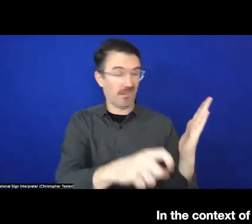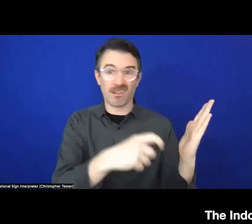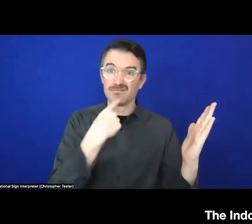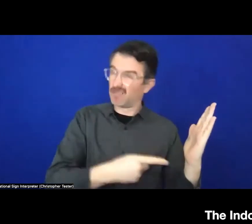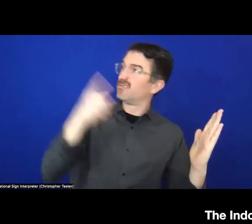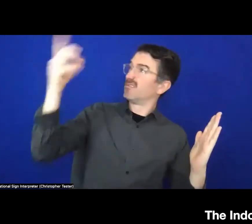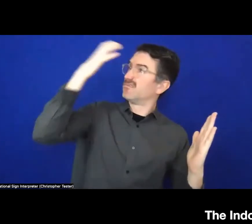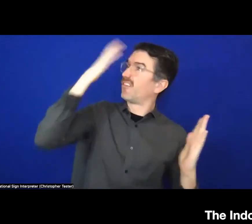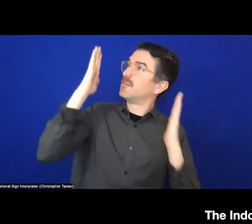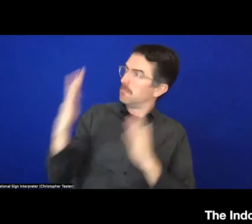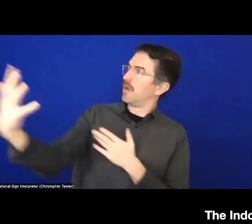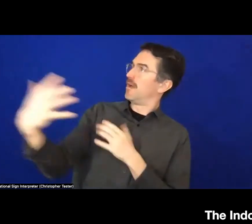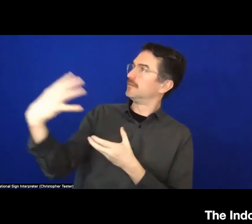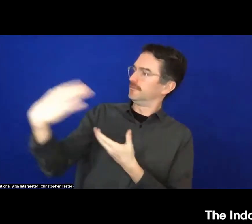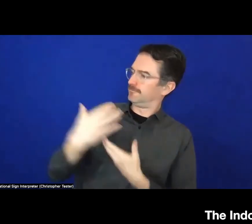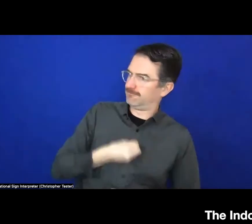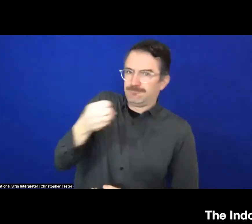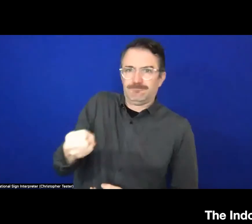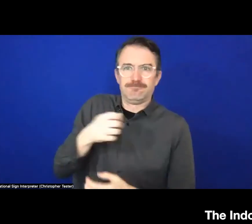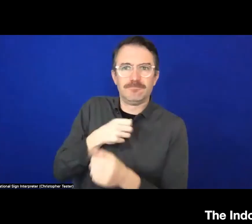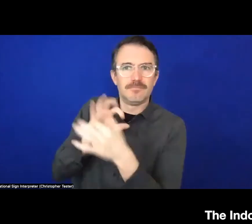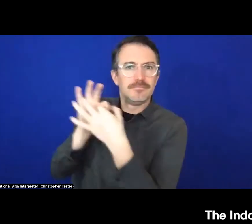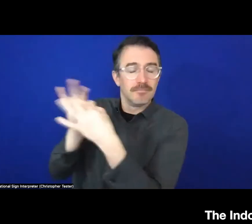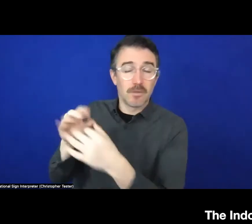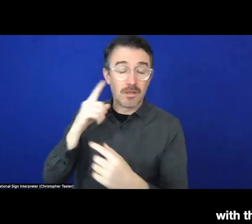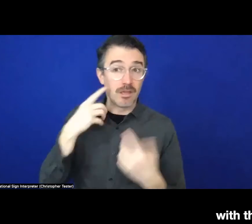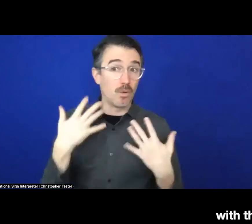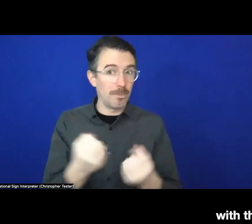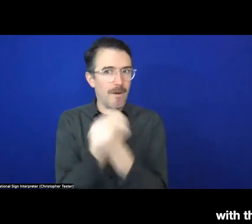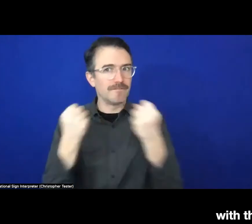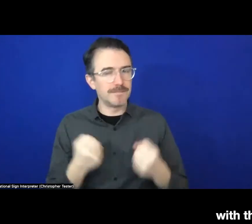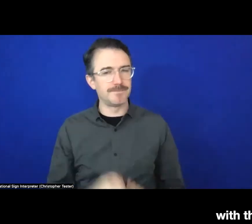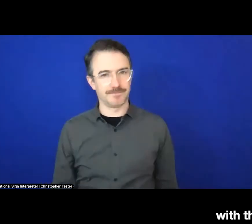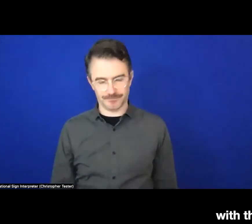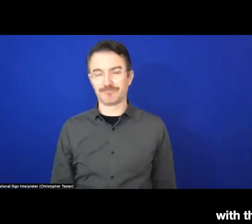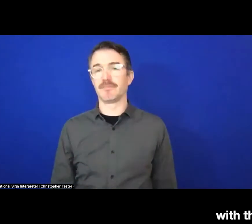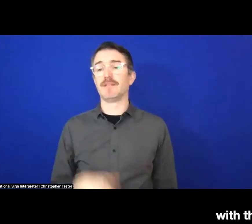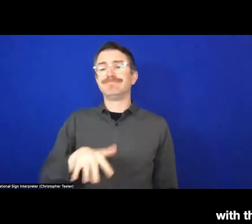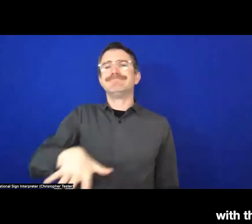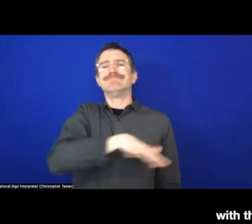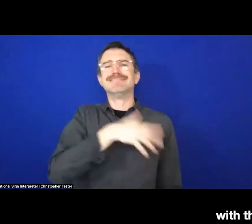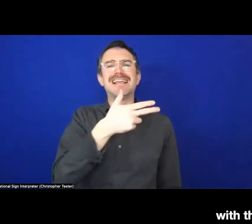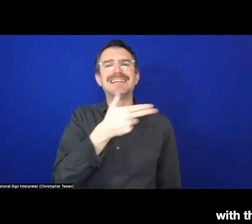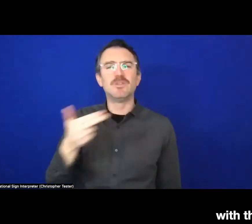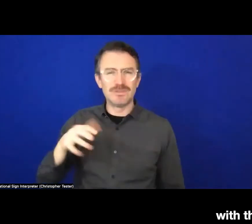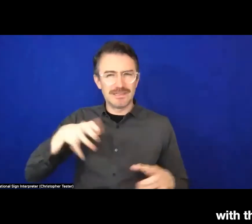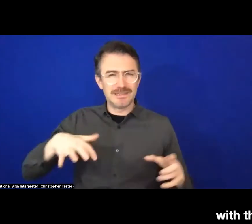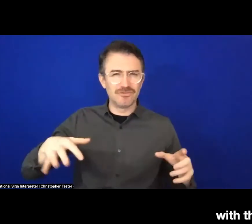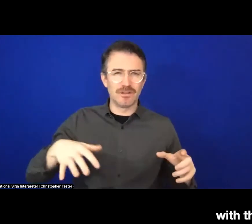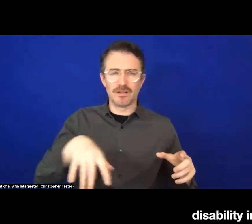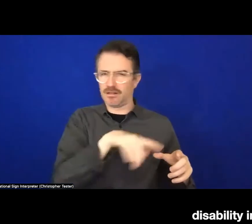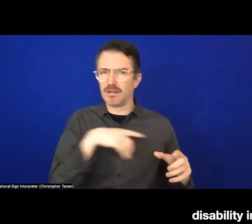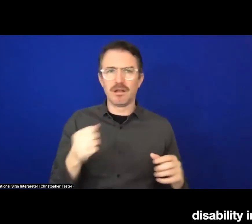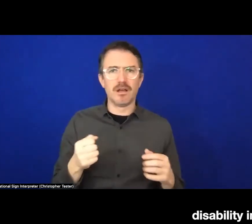rights development, the Indonesian OPD has been extremely active in partnership with the national and subnational government